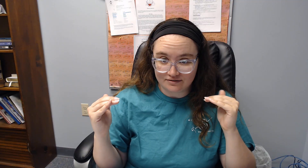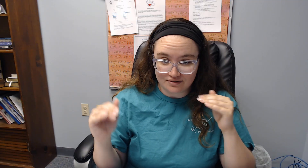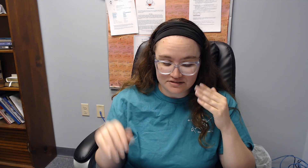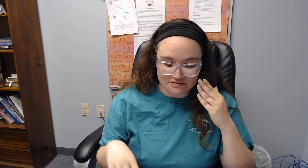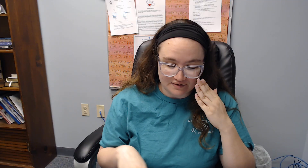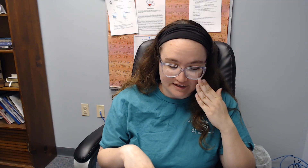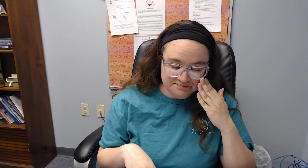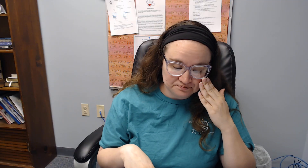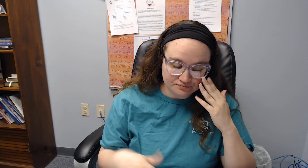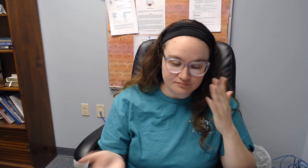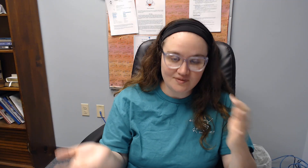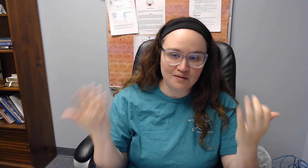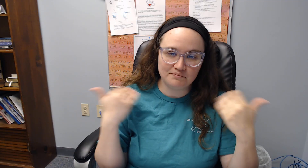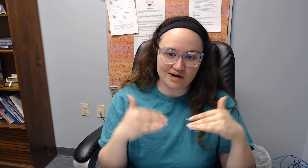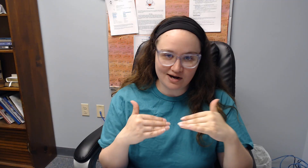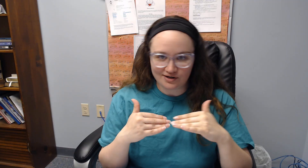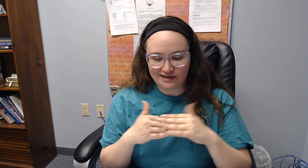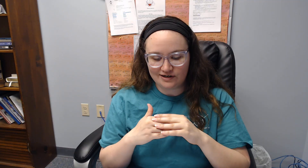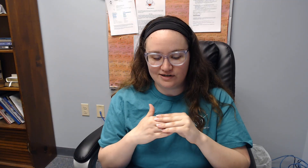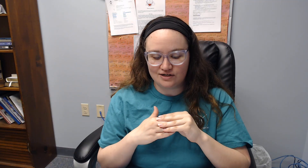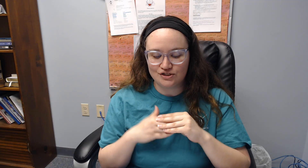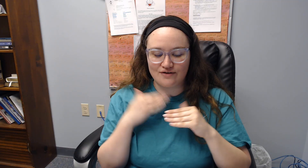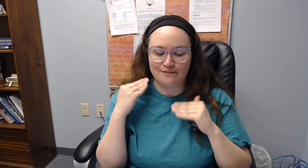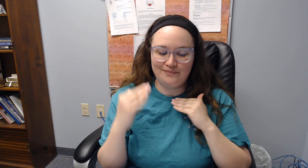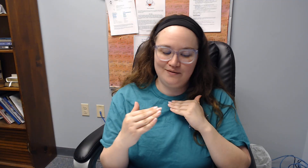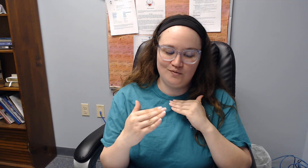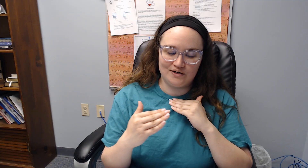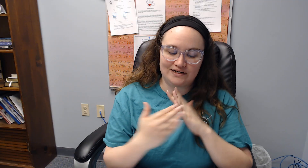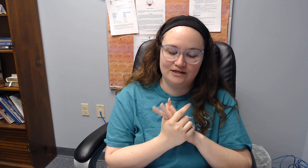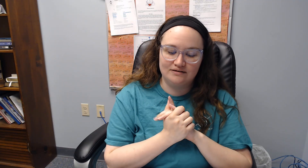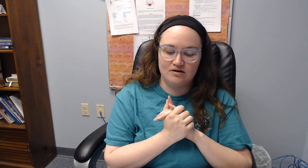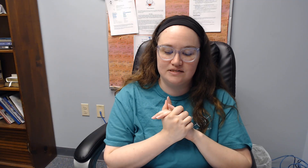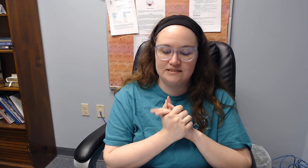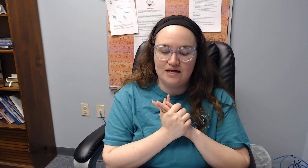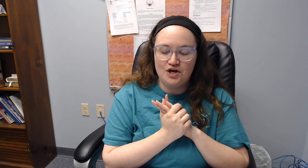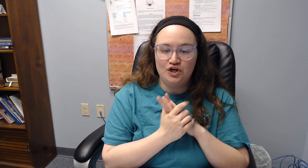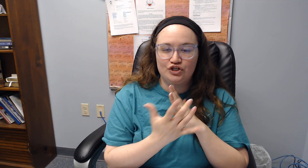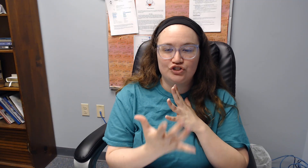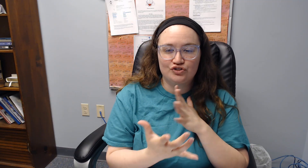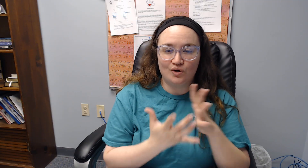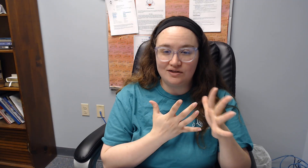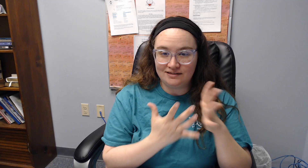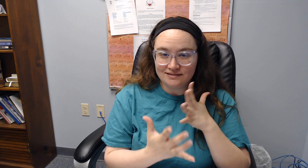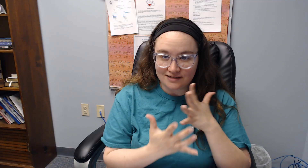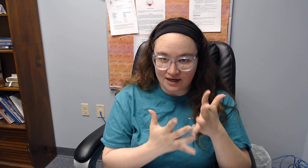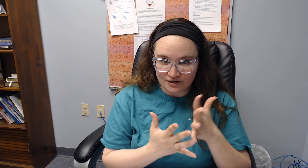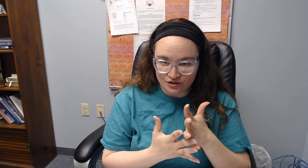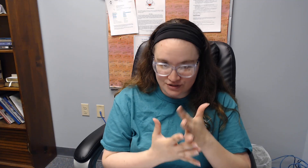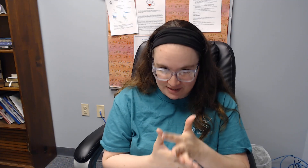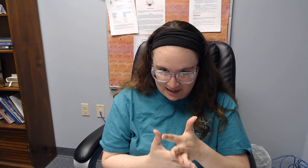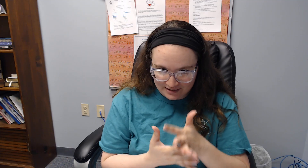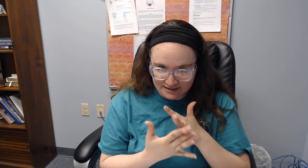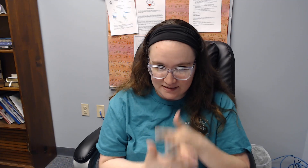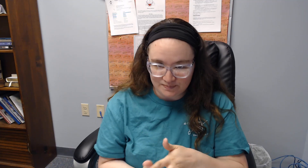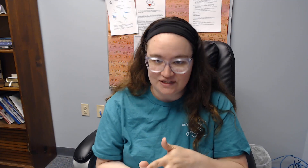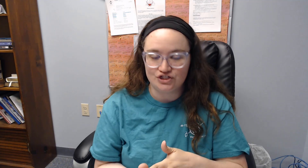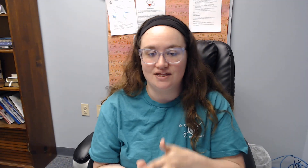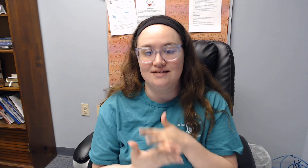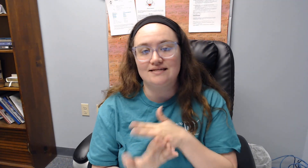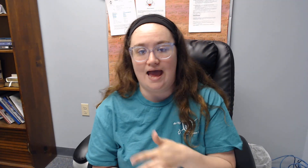loss. Okay, moderate hearing loss, you have a bit more hearing loss. You're struggling to understand the speech that is